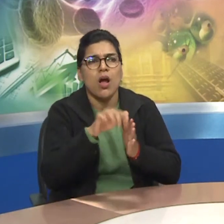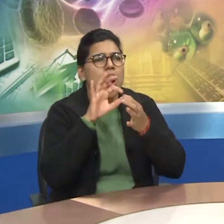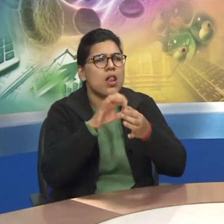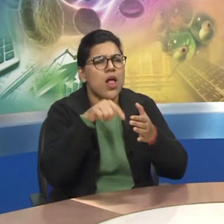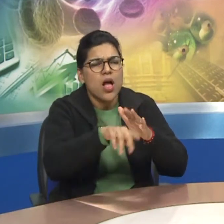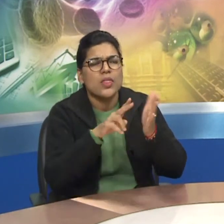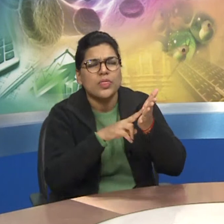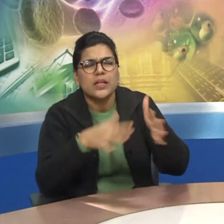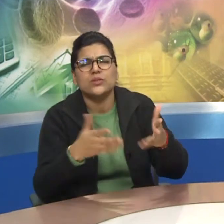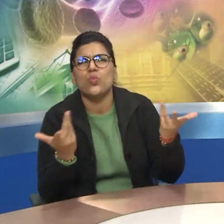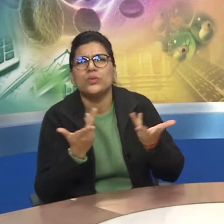the moon,